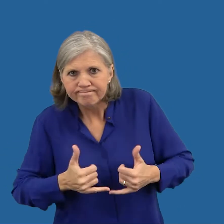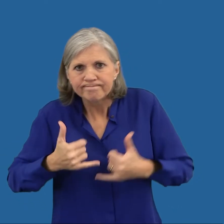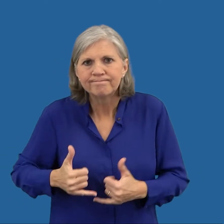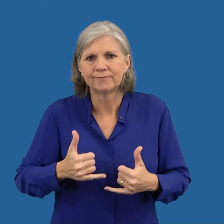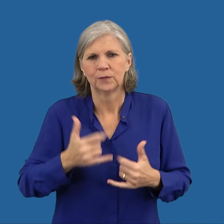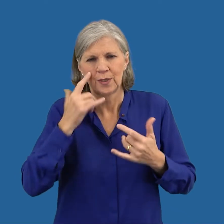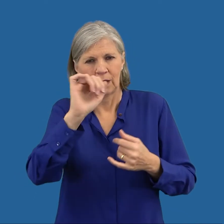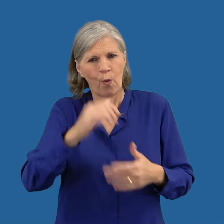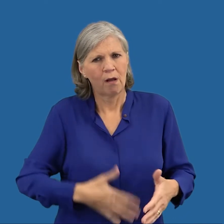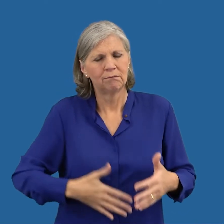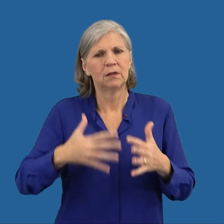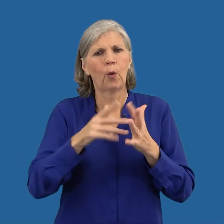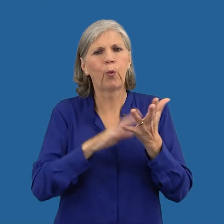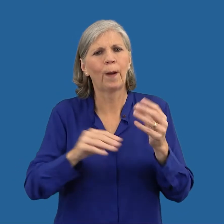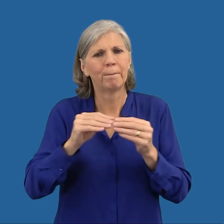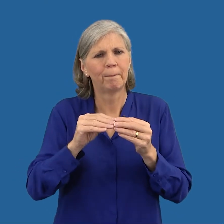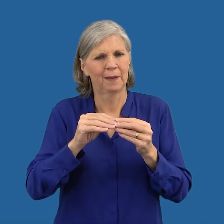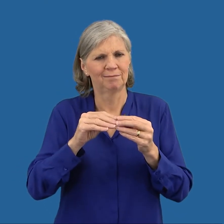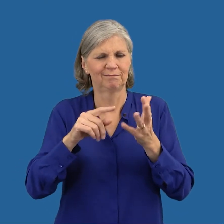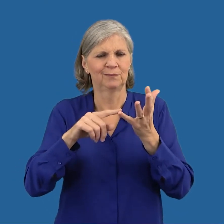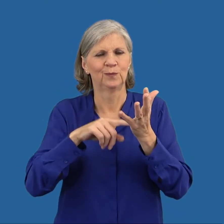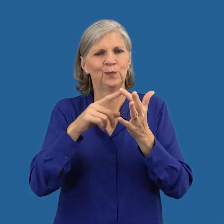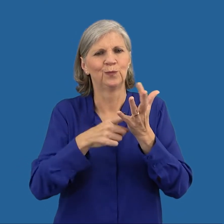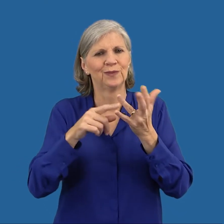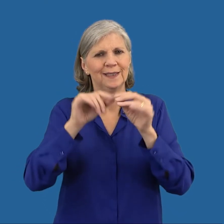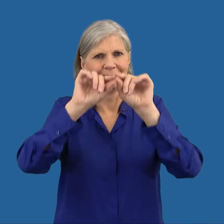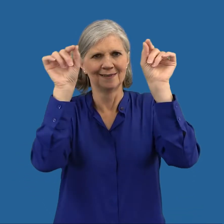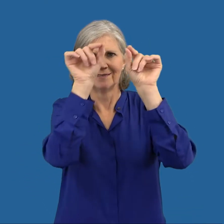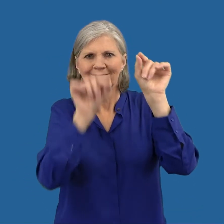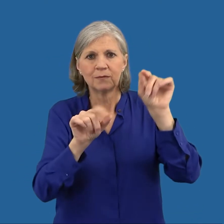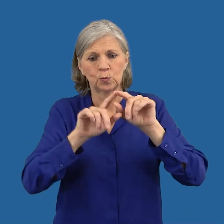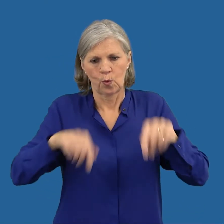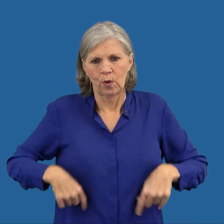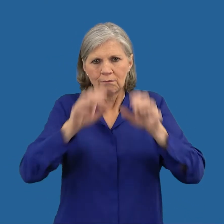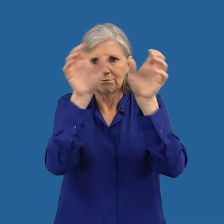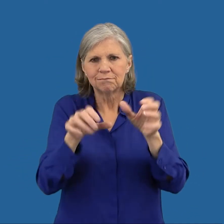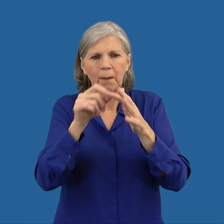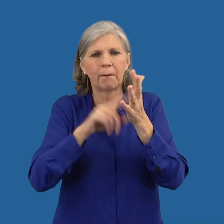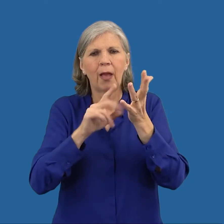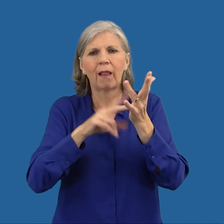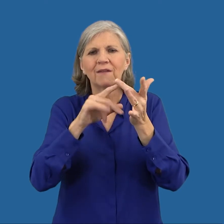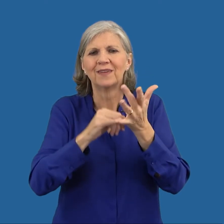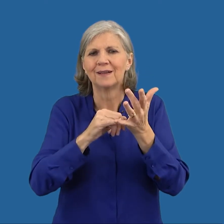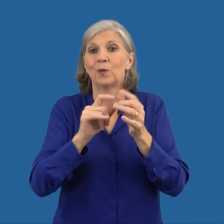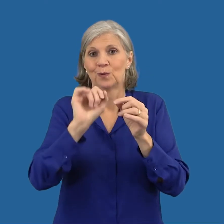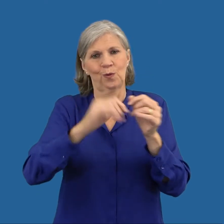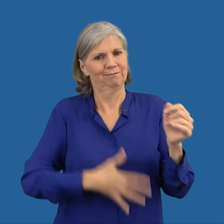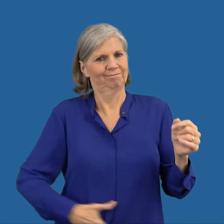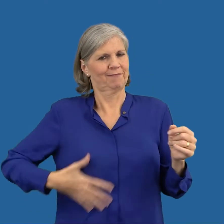This may involve an internal examination to check your womb, uterus, and pelvis, as well as your tummy, abdomen.